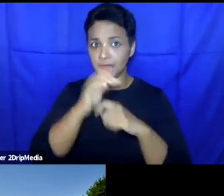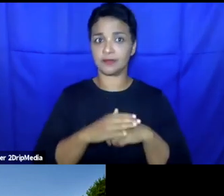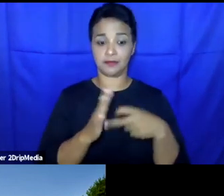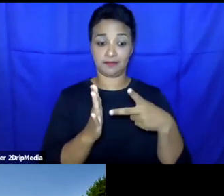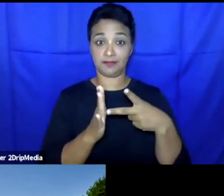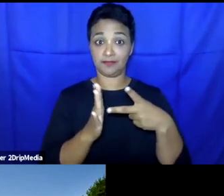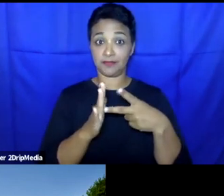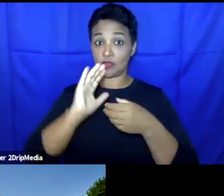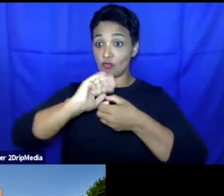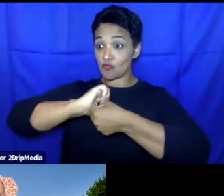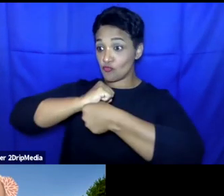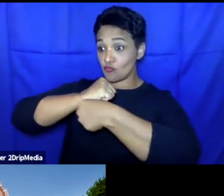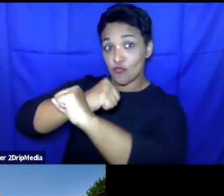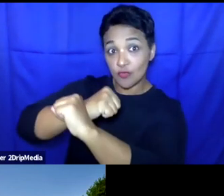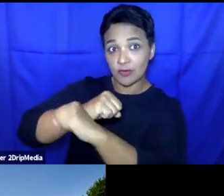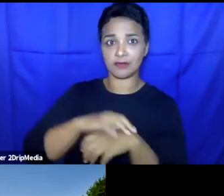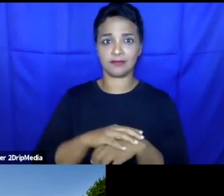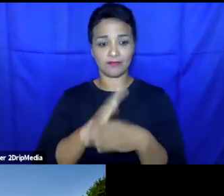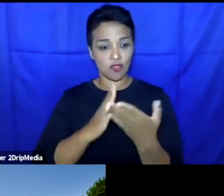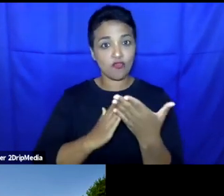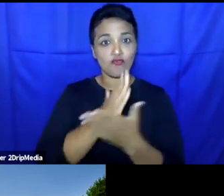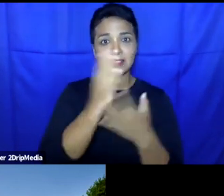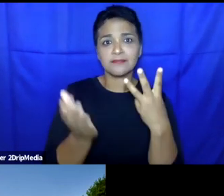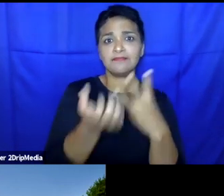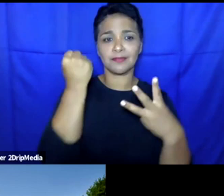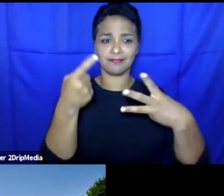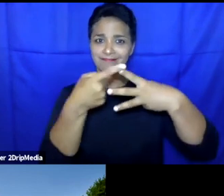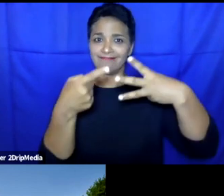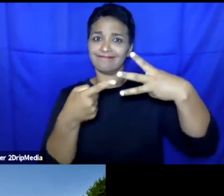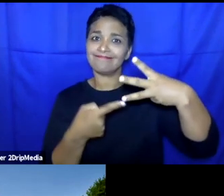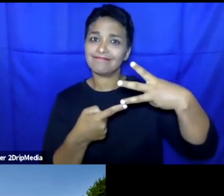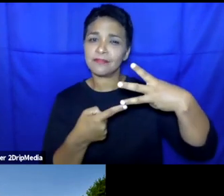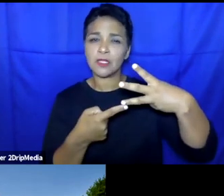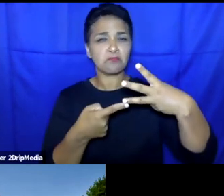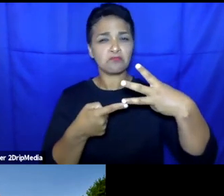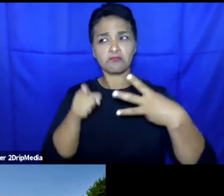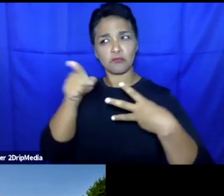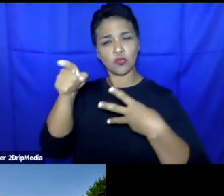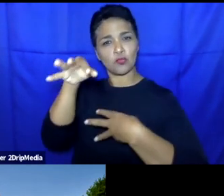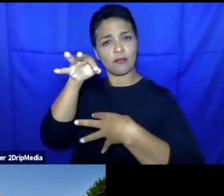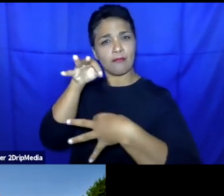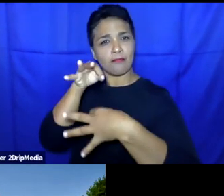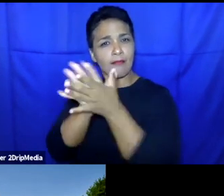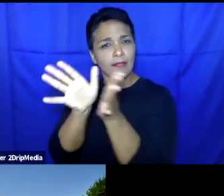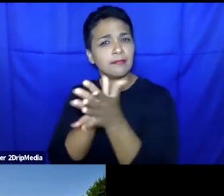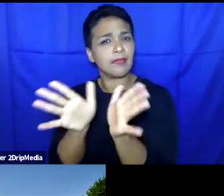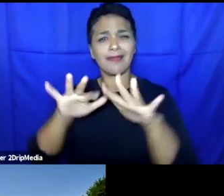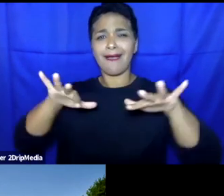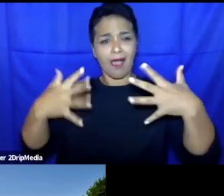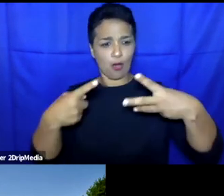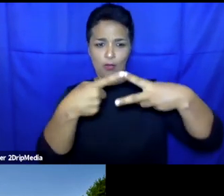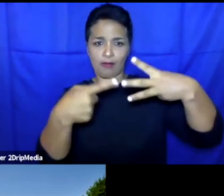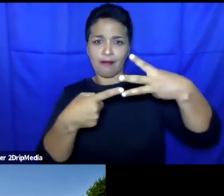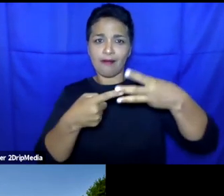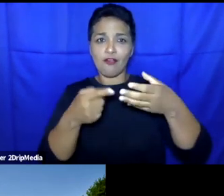fulfill rights. How would you explain the concept of protecting rights?